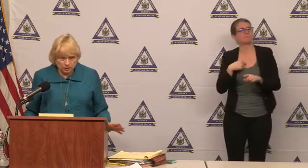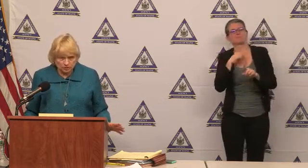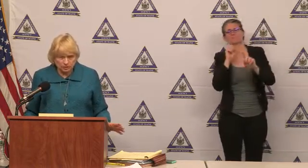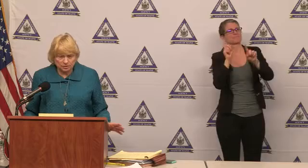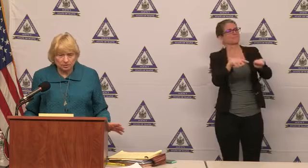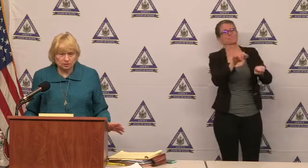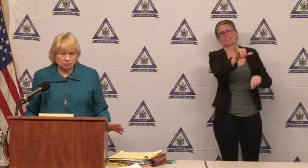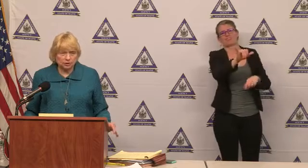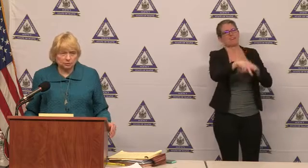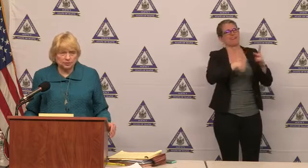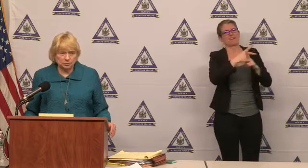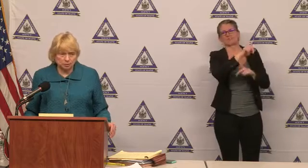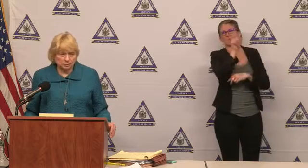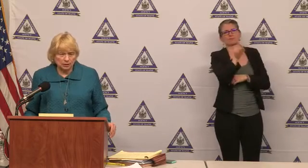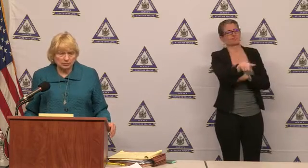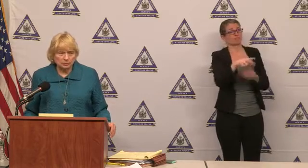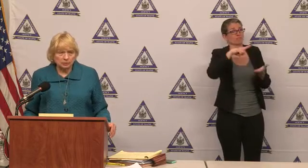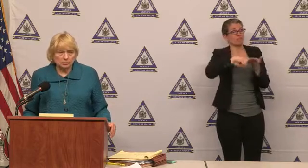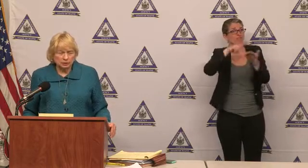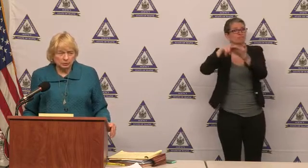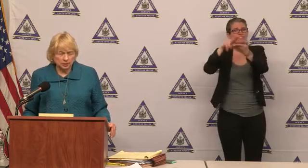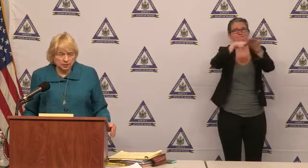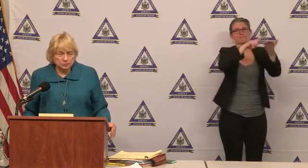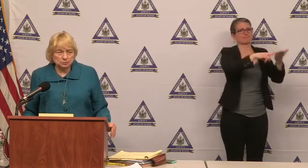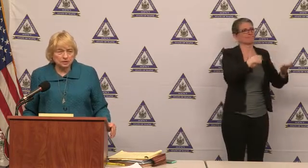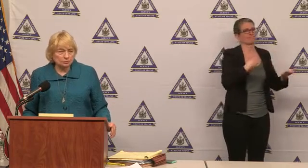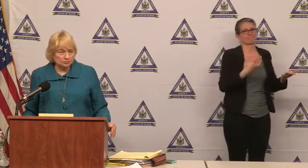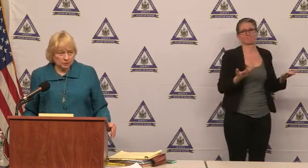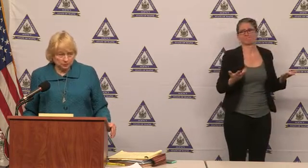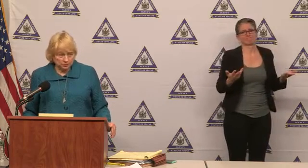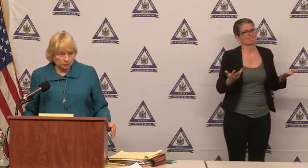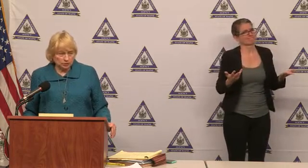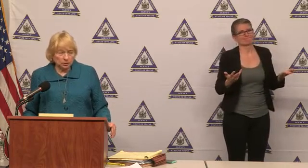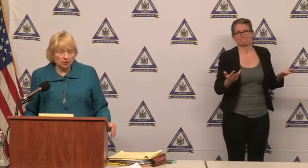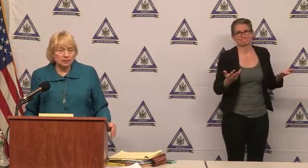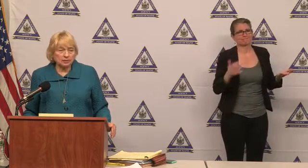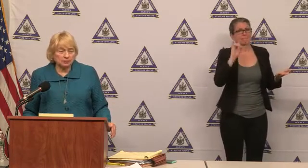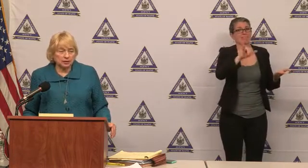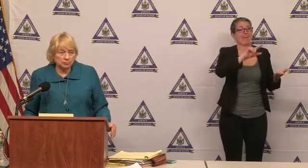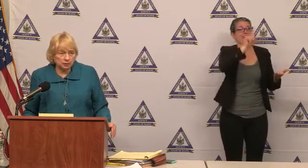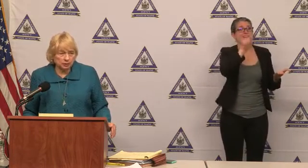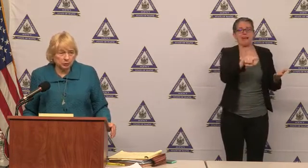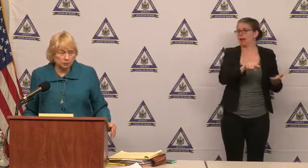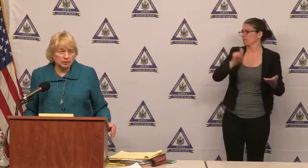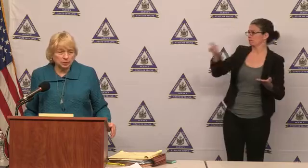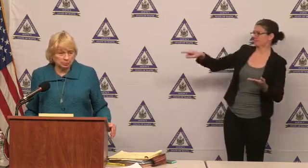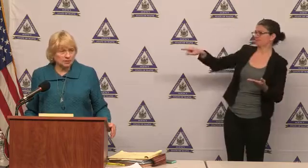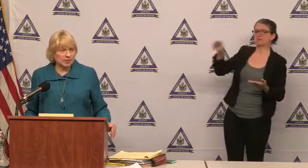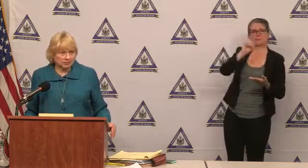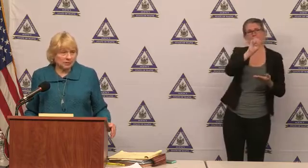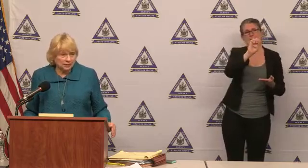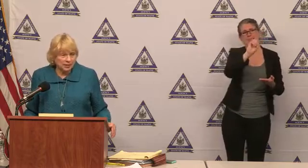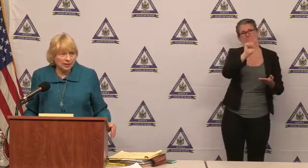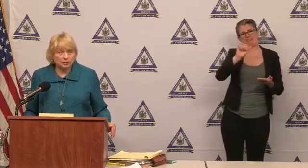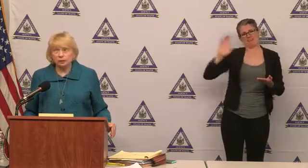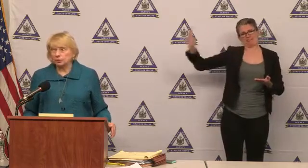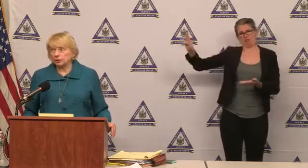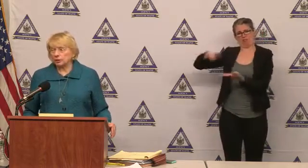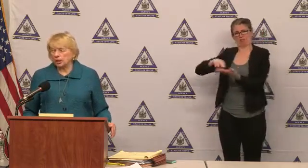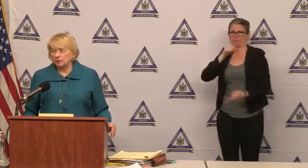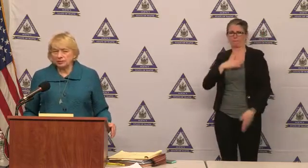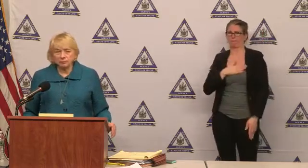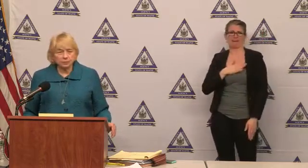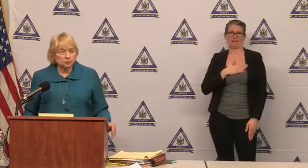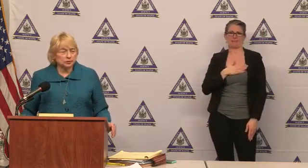your question is really addressed to MEMA, who is responsible for inventorying all of our available equipment, and I believe they have done that.